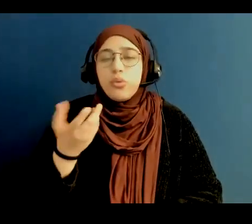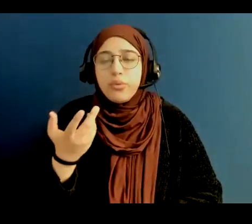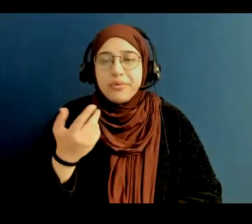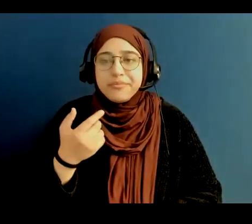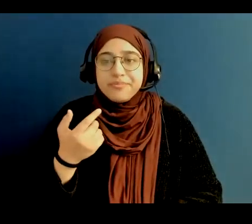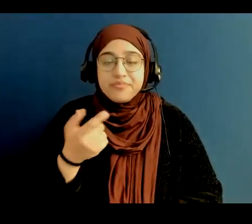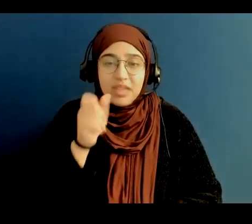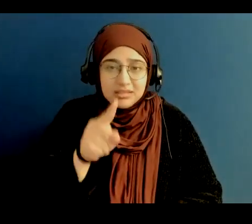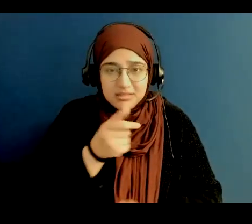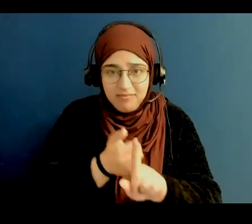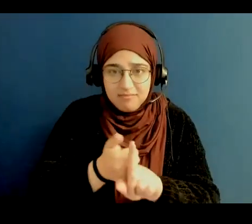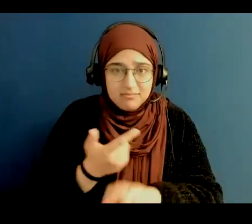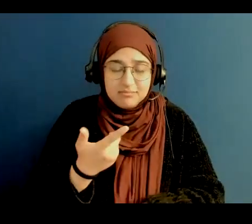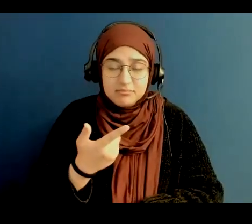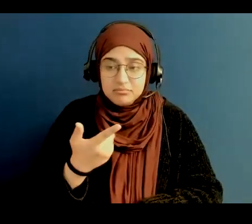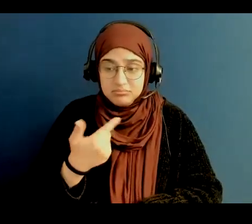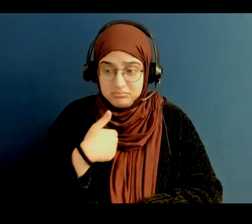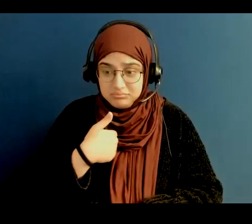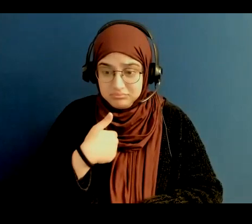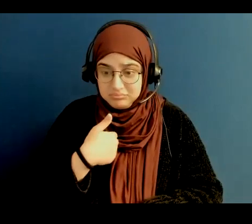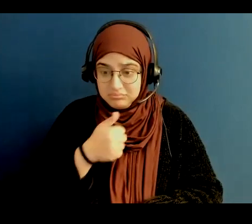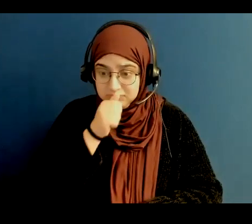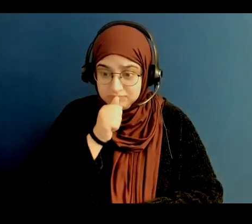I willing to get to that level?